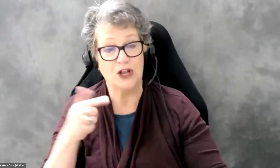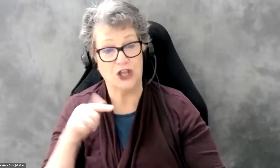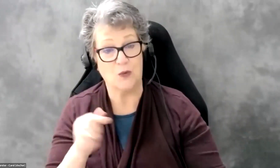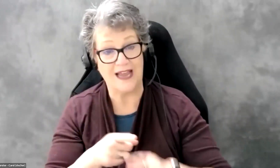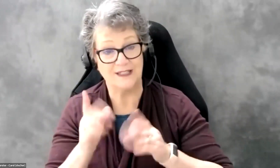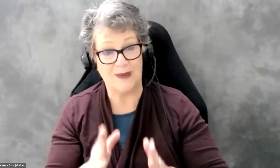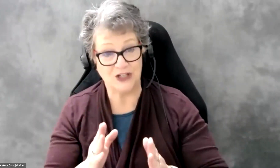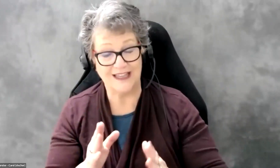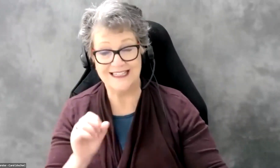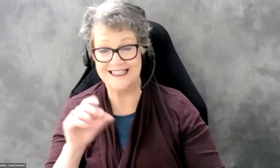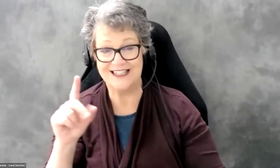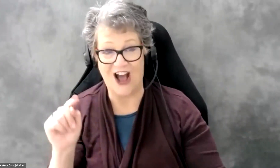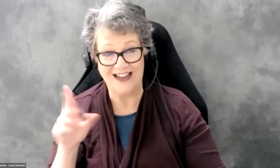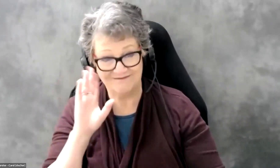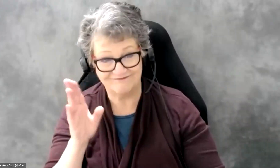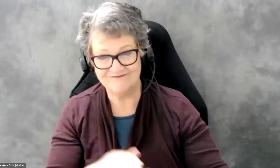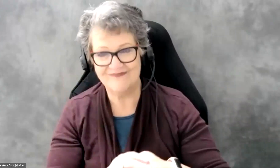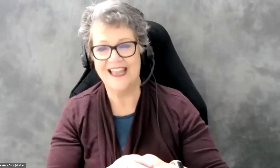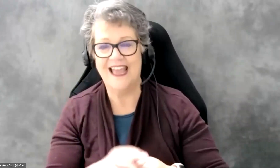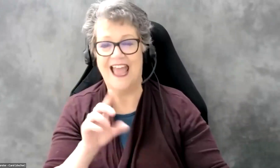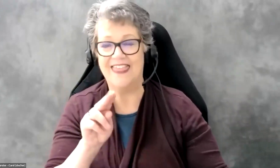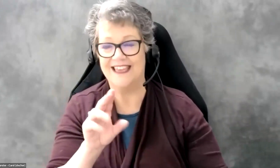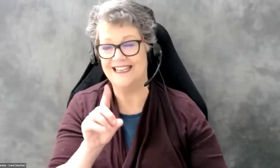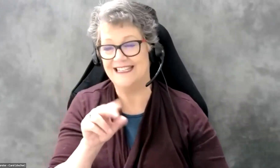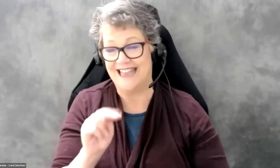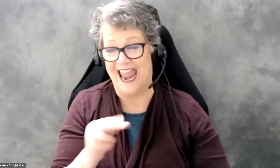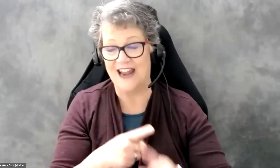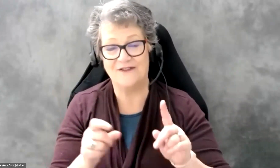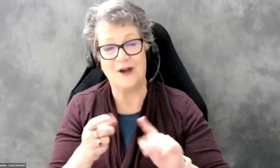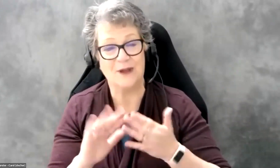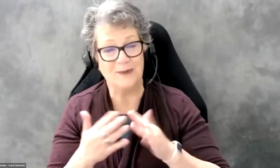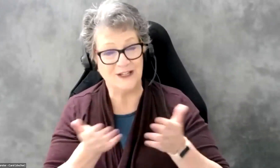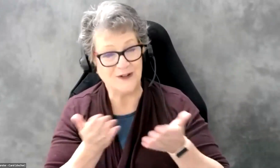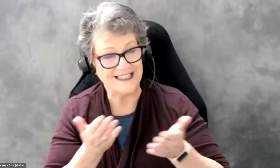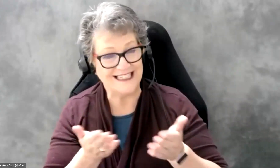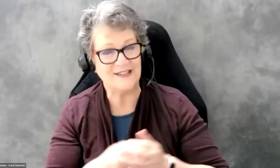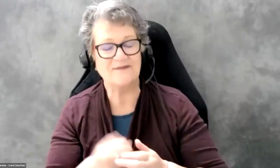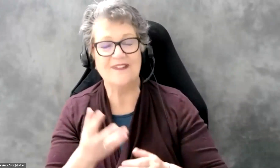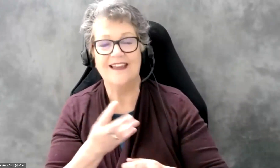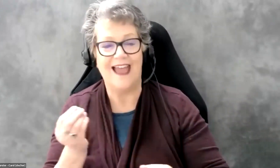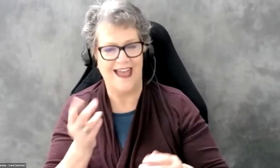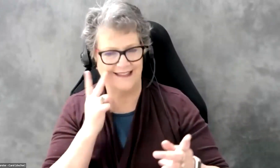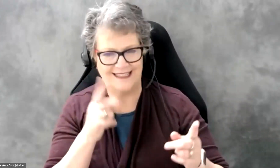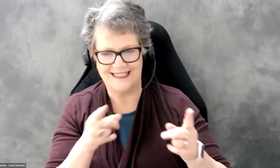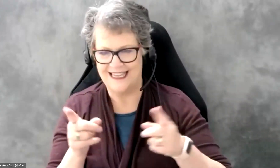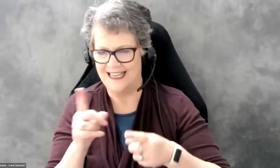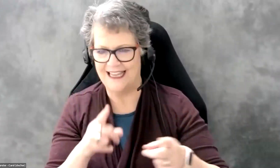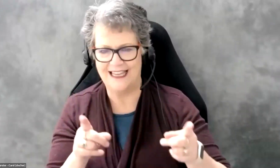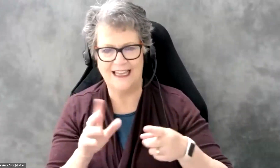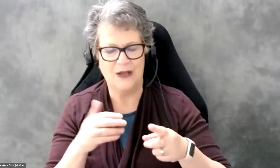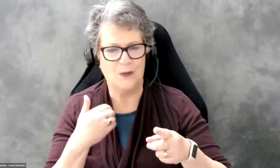see Scott. Hey, Scott. And Dan Kilmore from Community Services. And let's see.